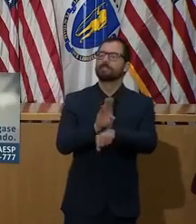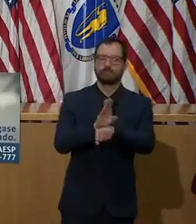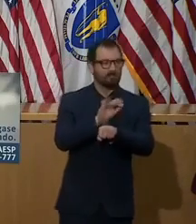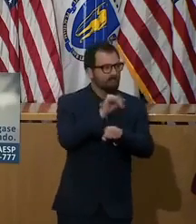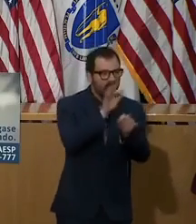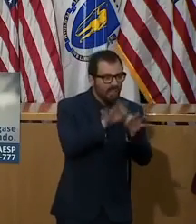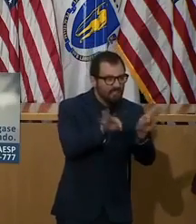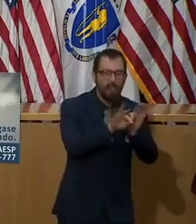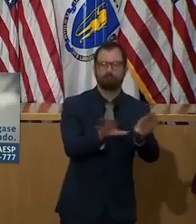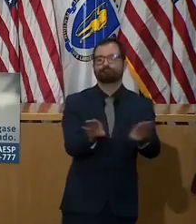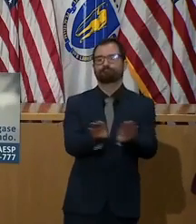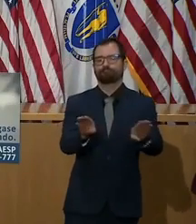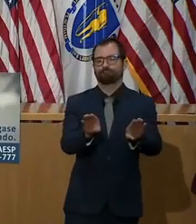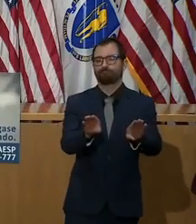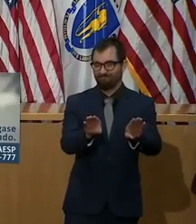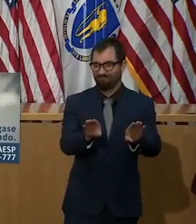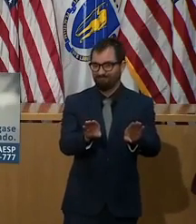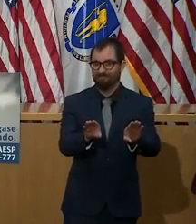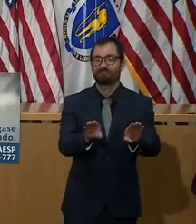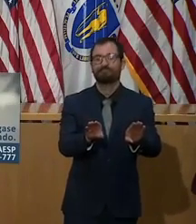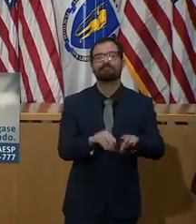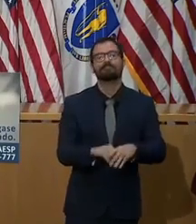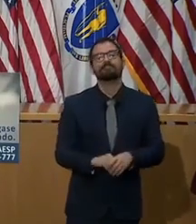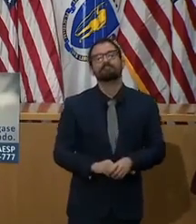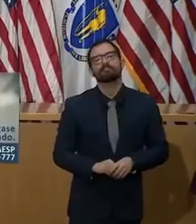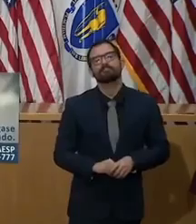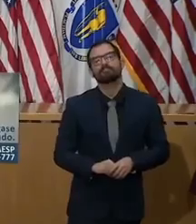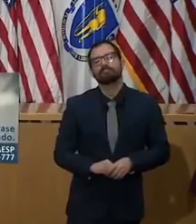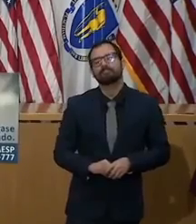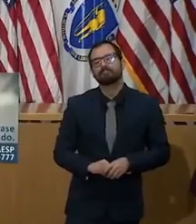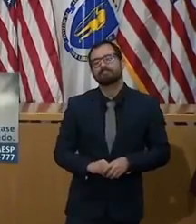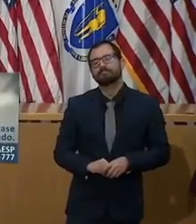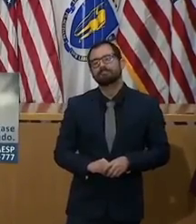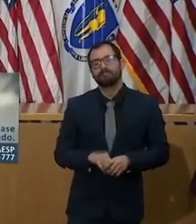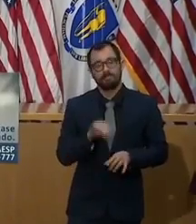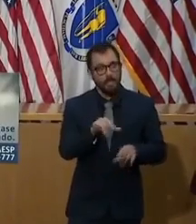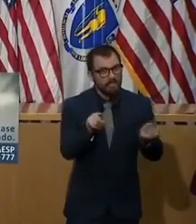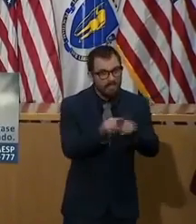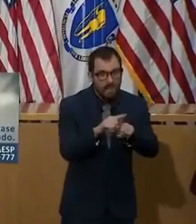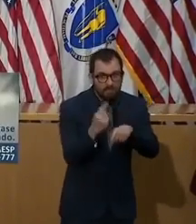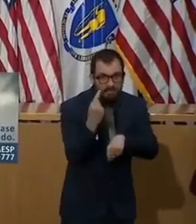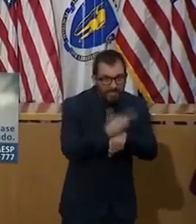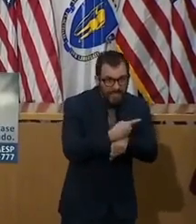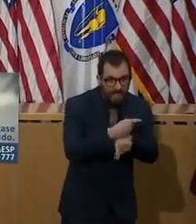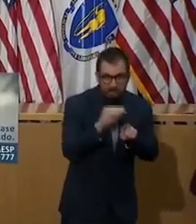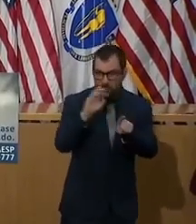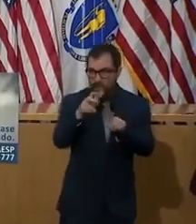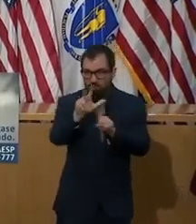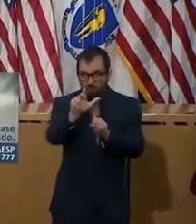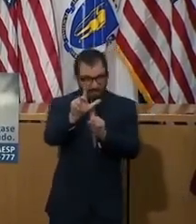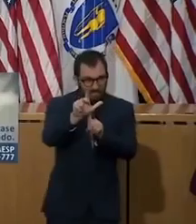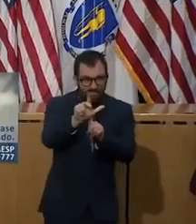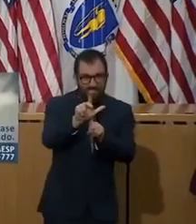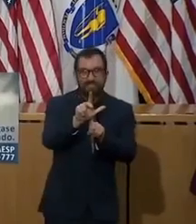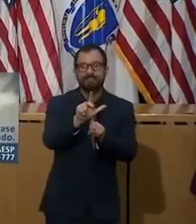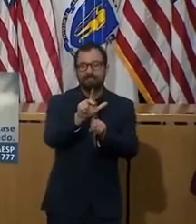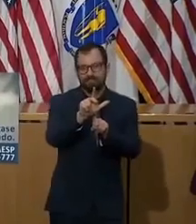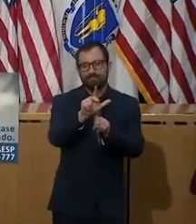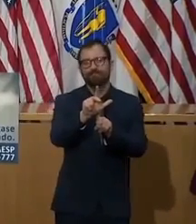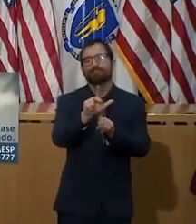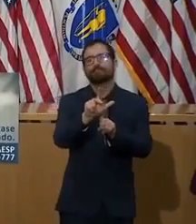little context, this was also the same day that the Commonwealth reported 1,000 tests per day for the first